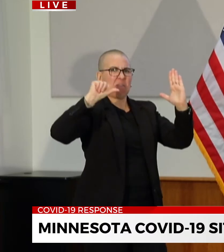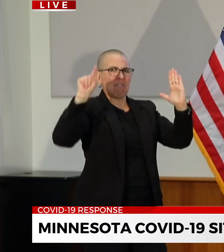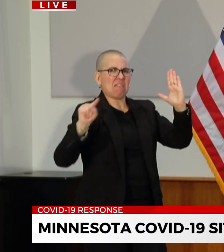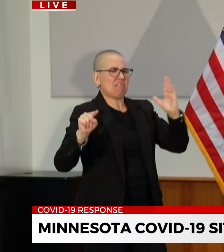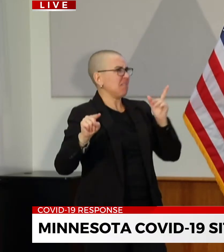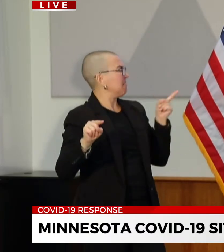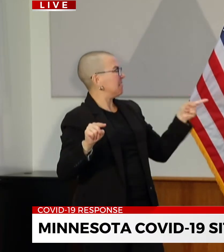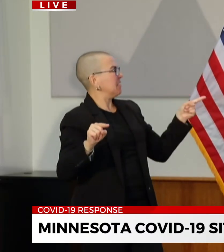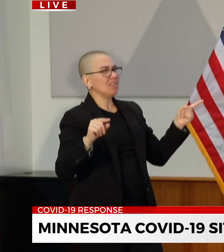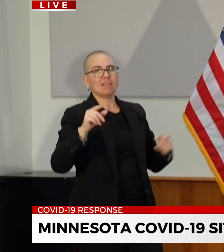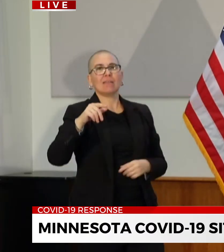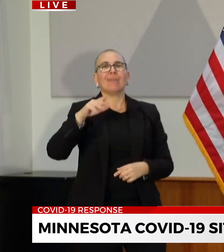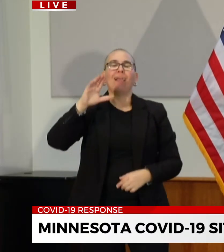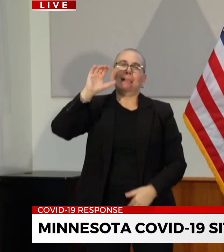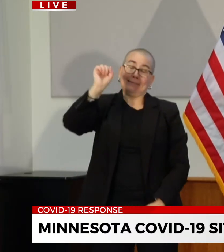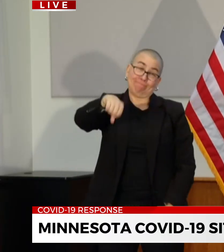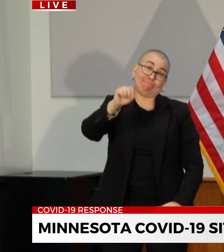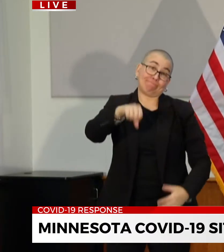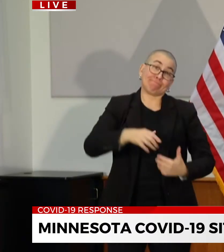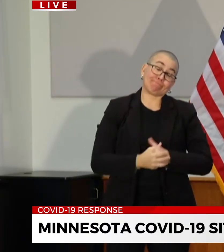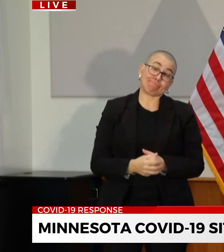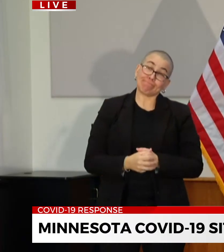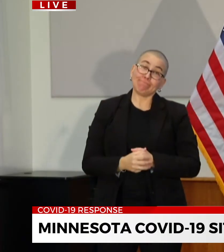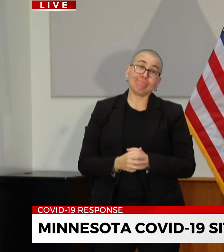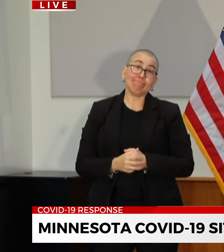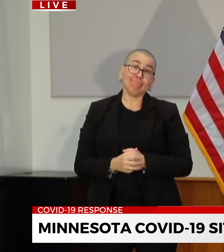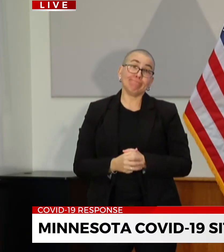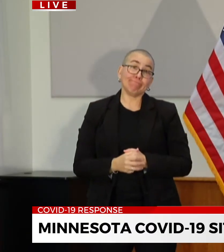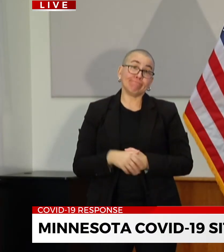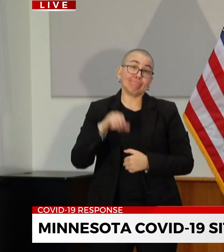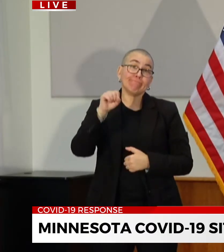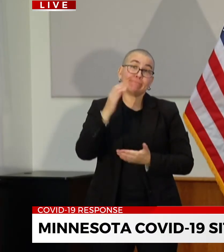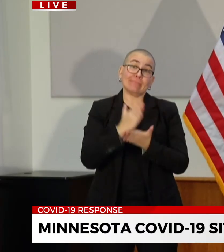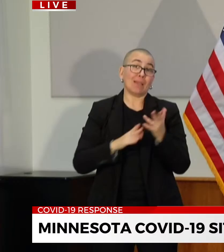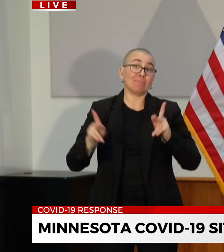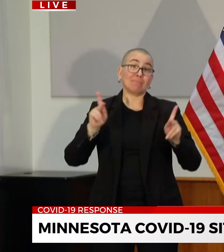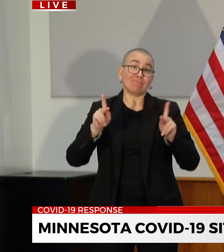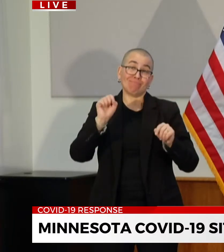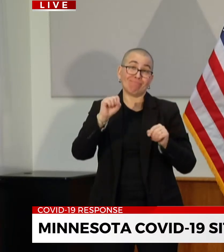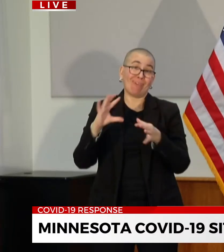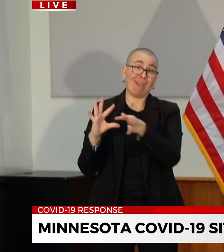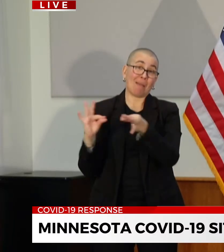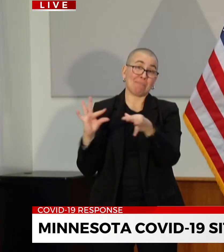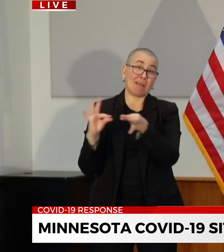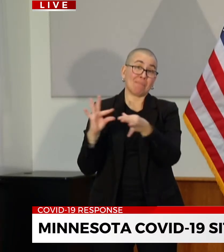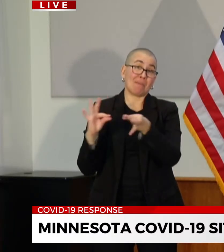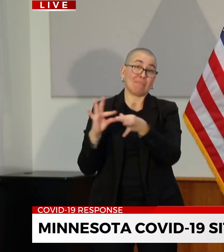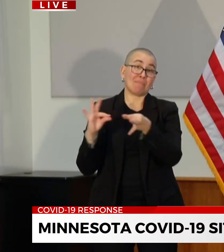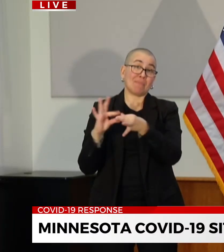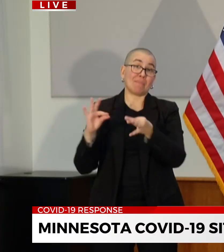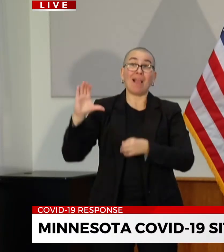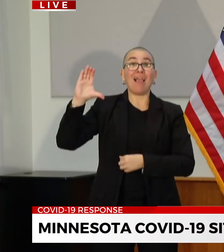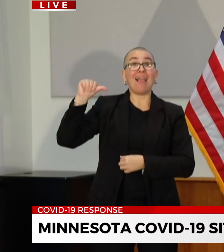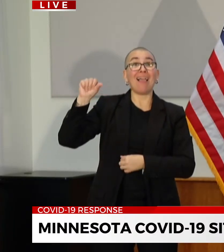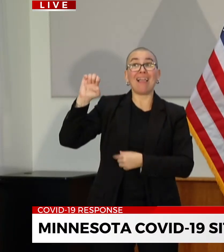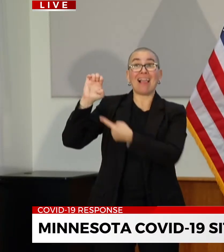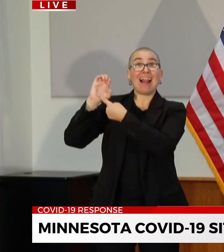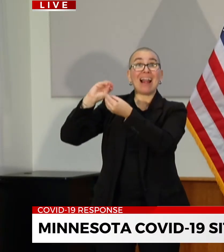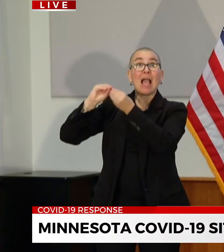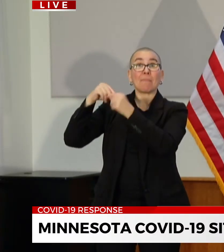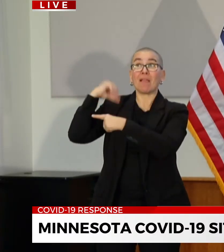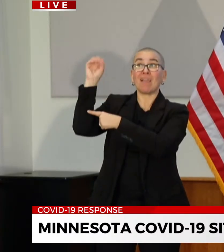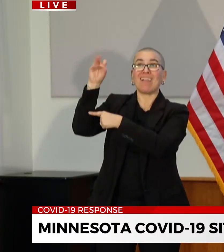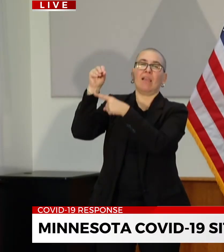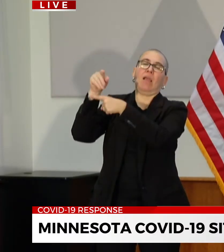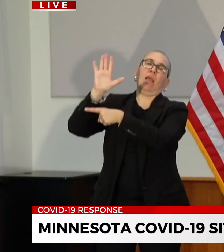Yeah, I think there have been some reports that the case numbers are hugely inflated and the